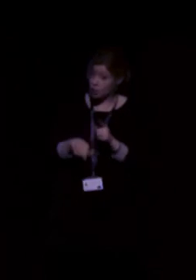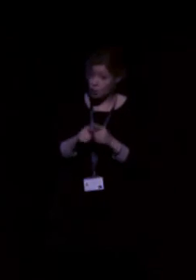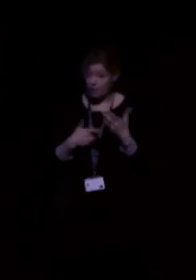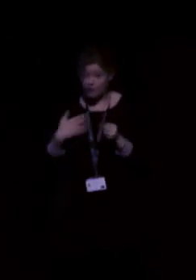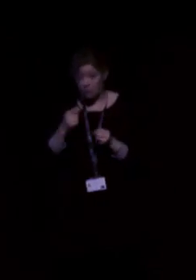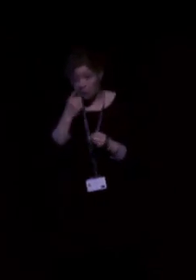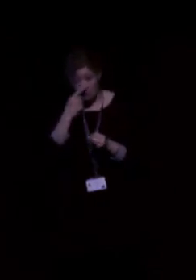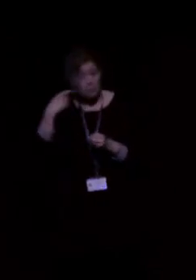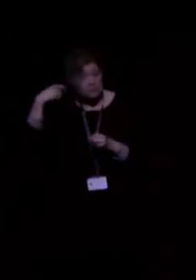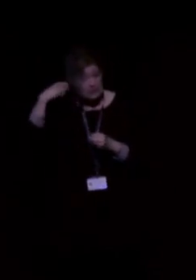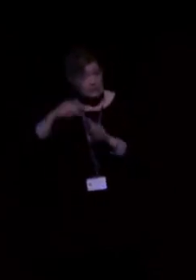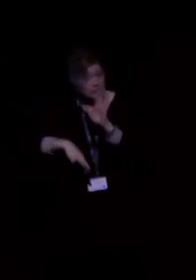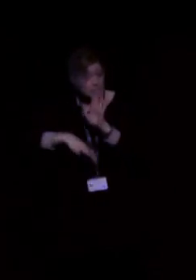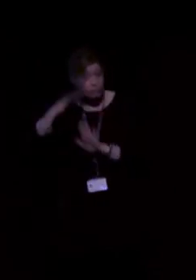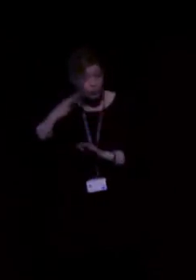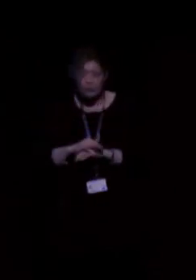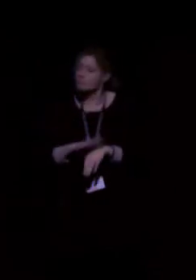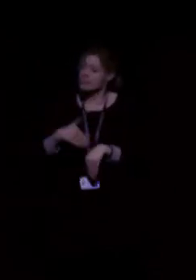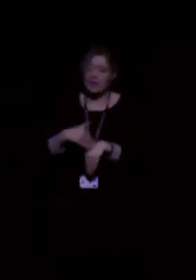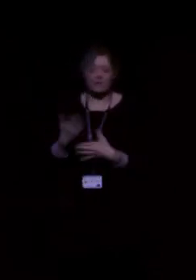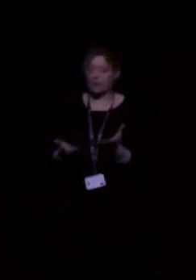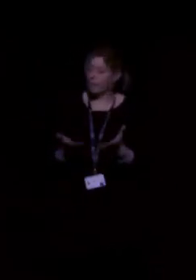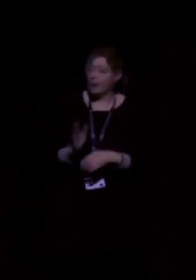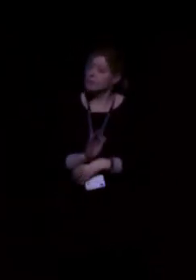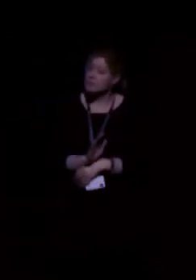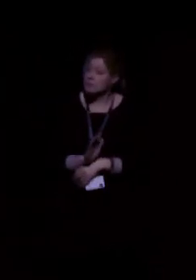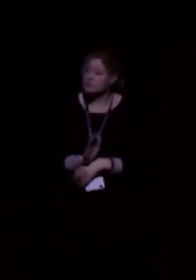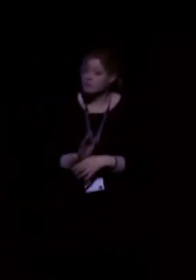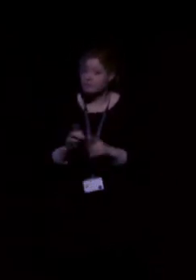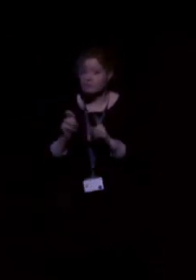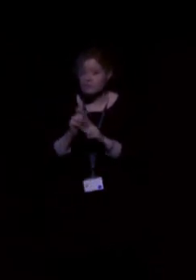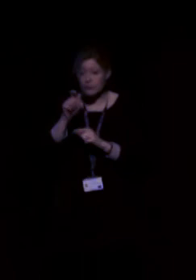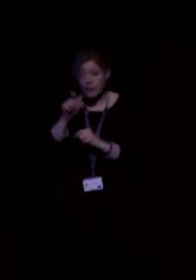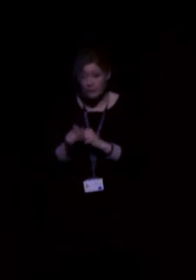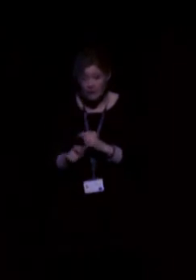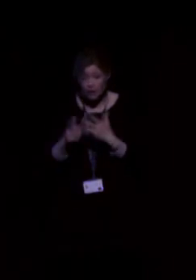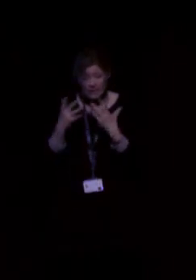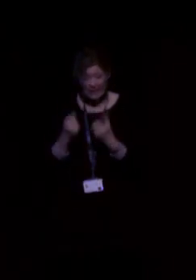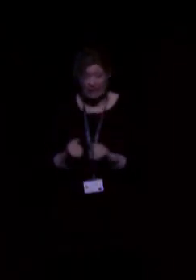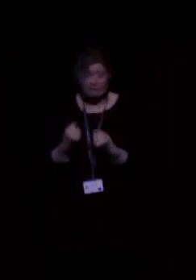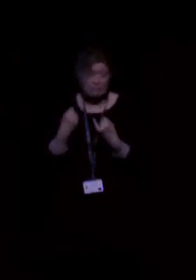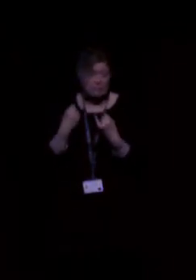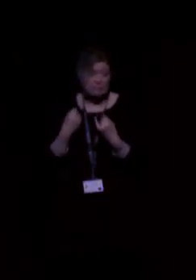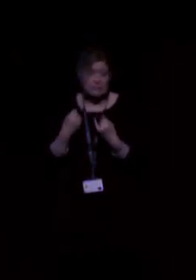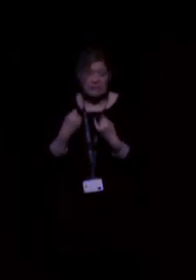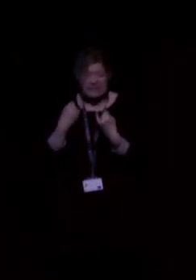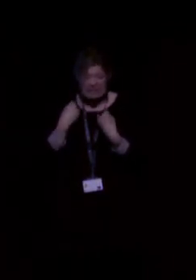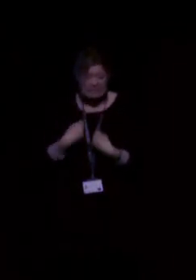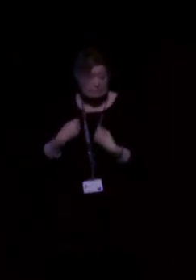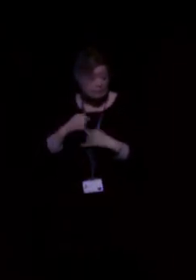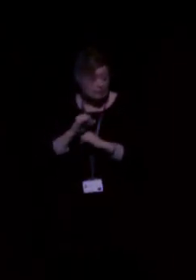tinnitus. Now that itself does not affect their balance. And patients who have terrible disease with very little